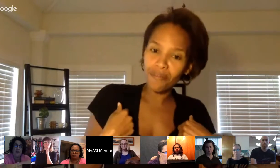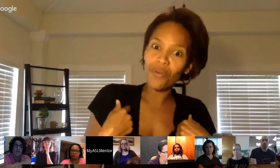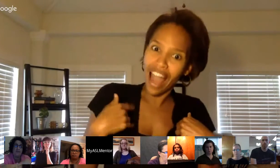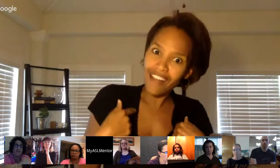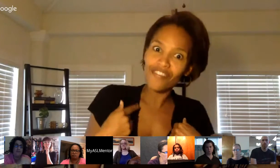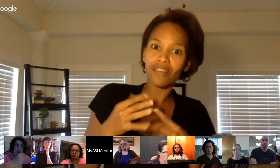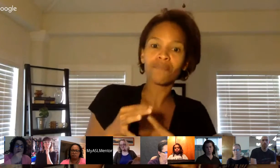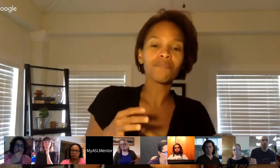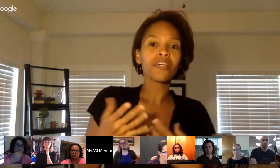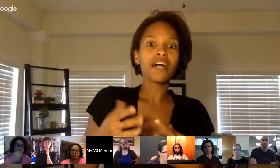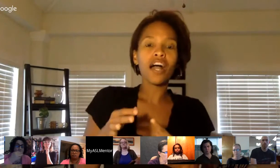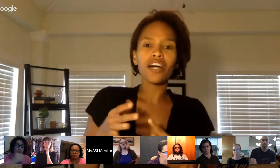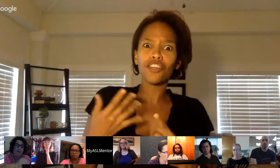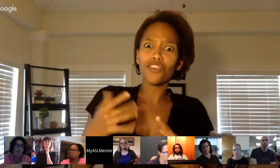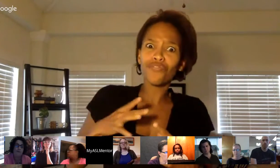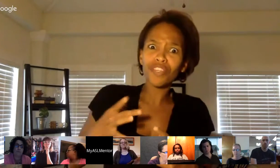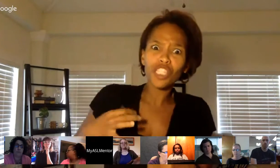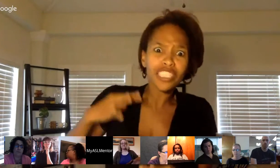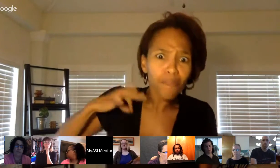them,